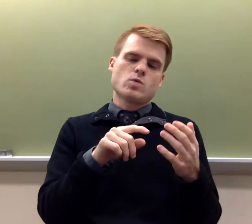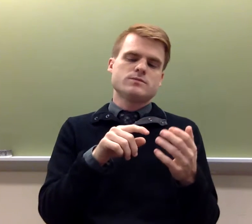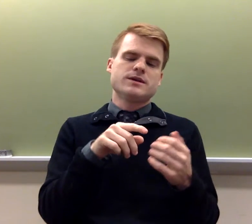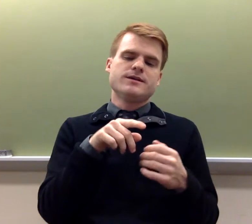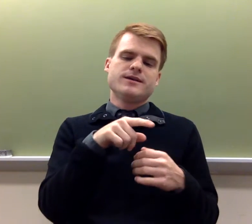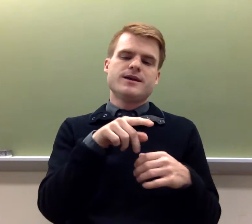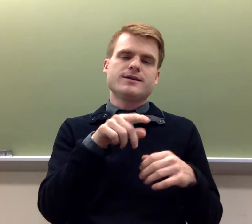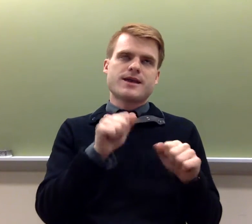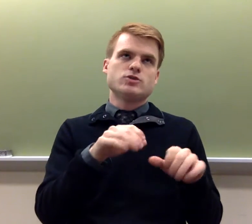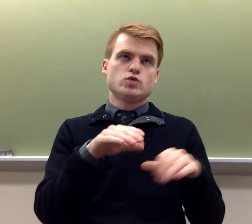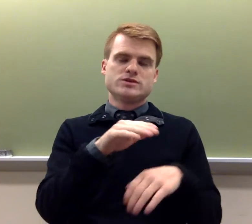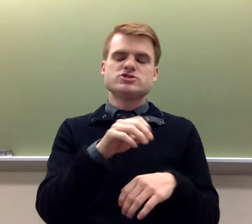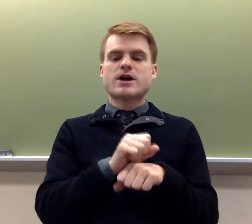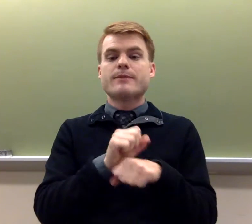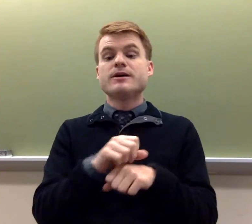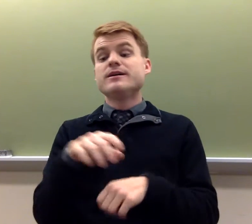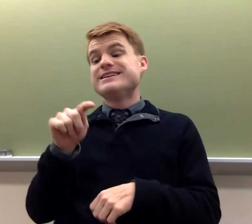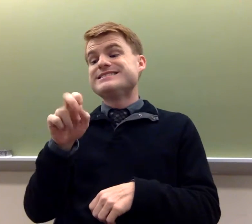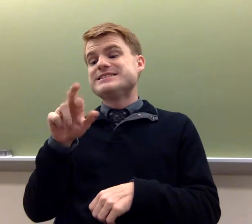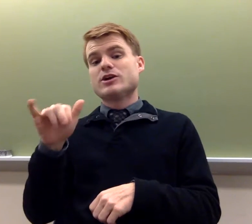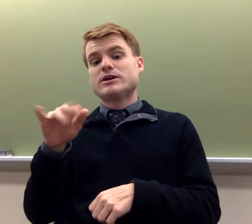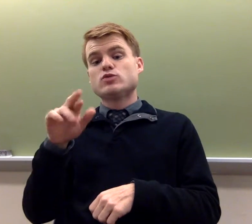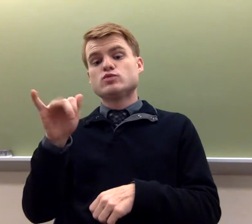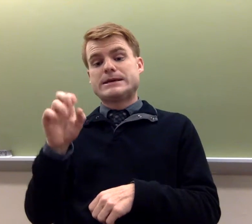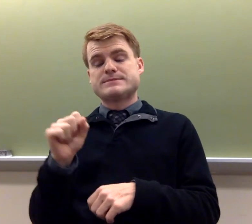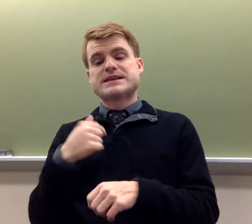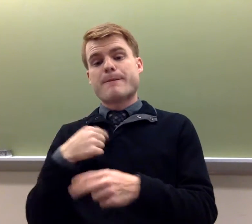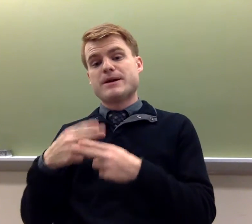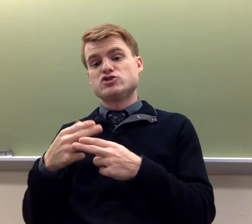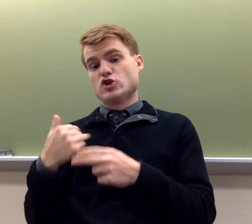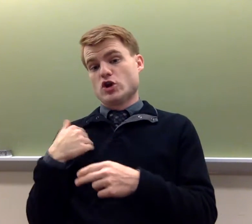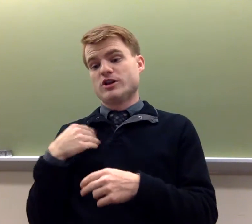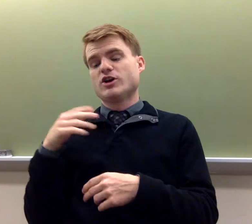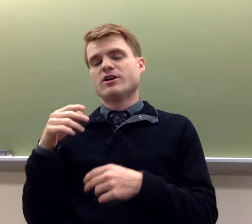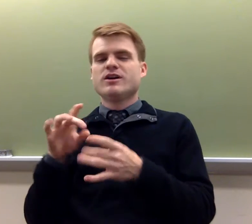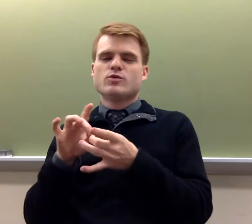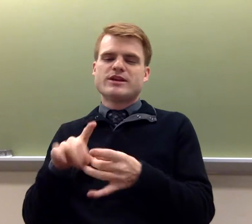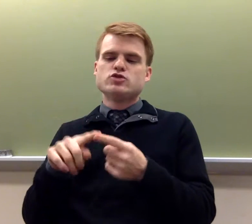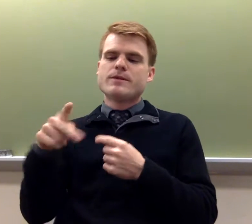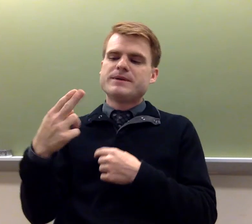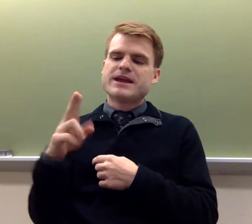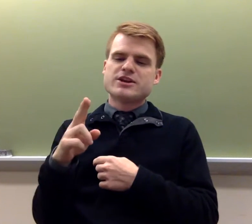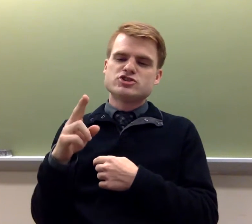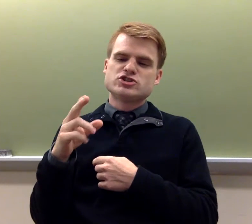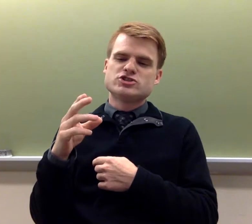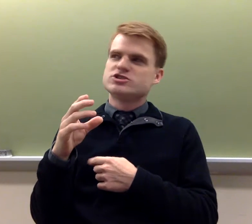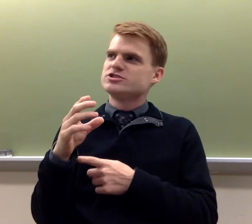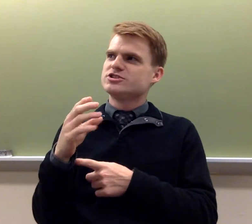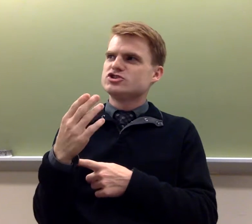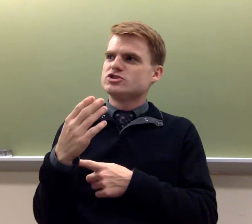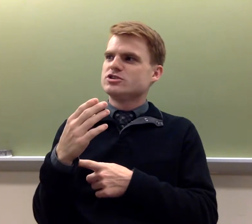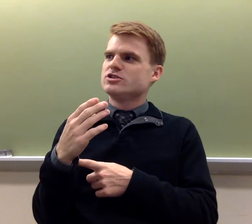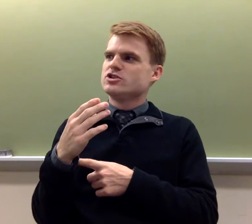Dr. Kerry Reams, I mentioned earlier in reference to the pH chart and the equation of life. And he's one of the few scientists